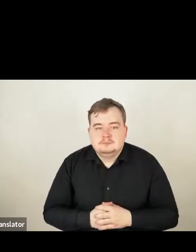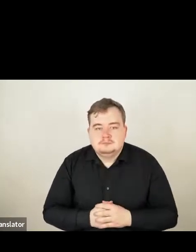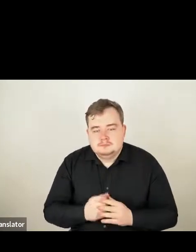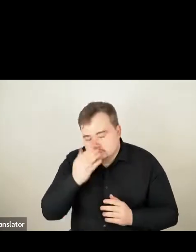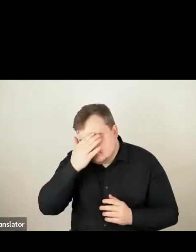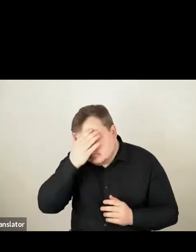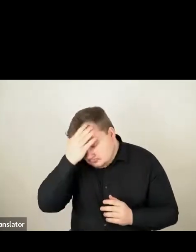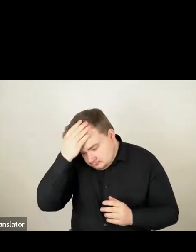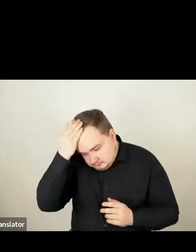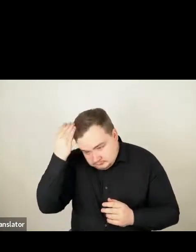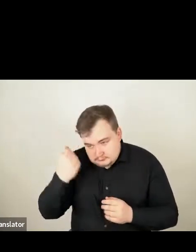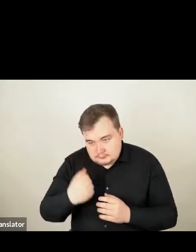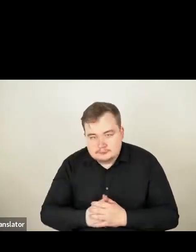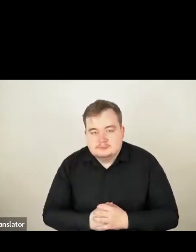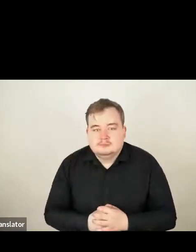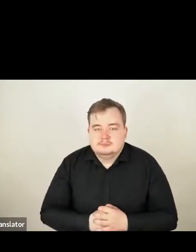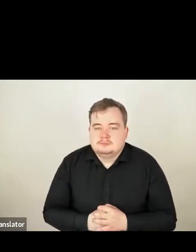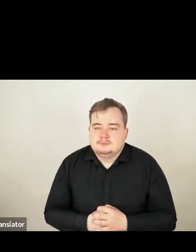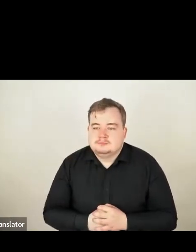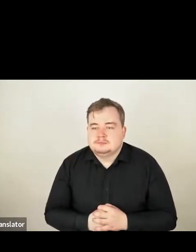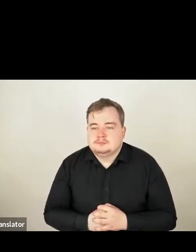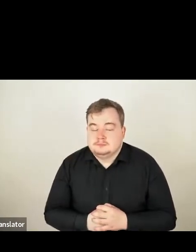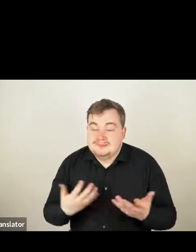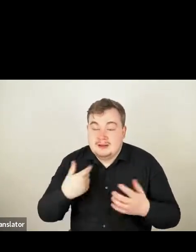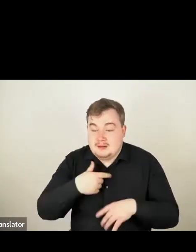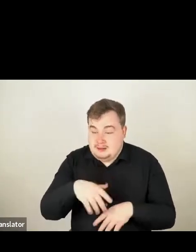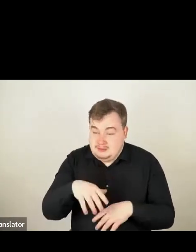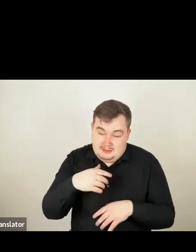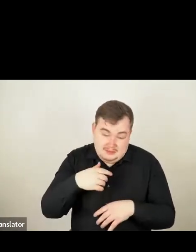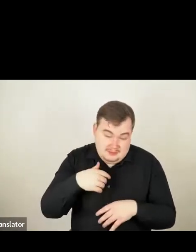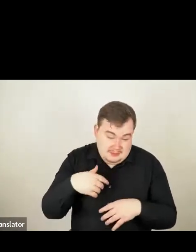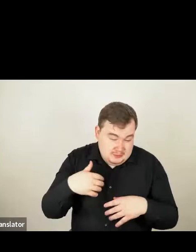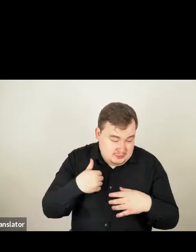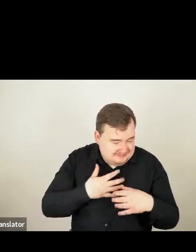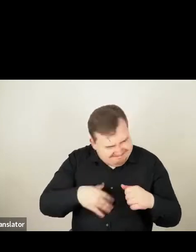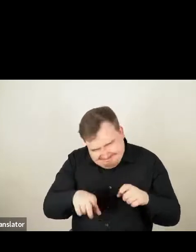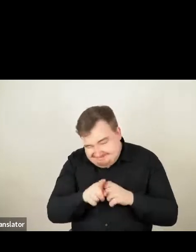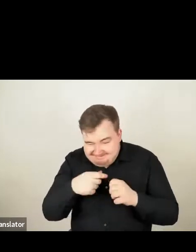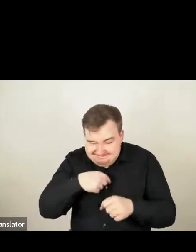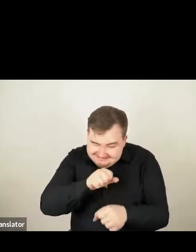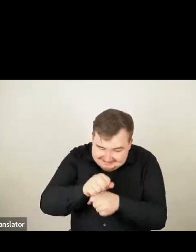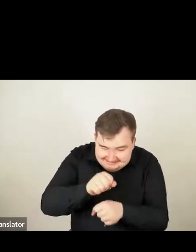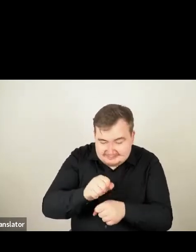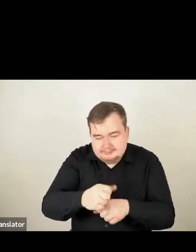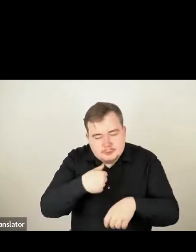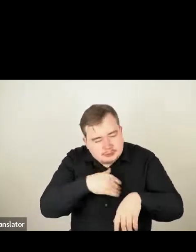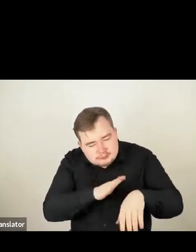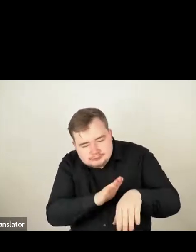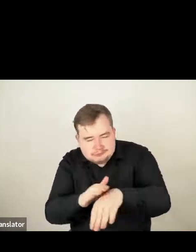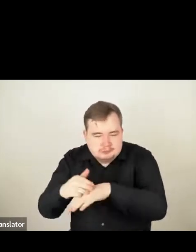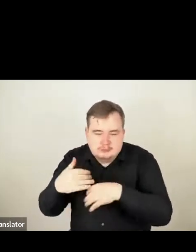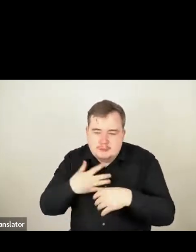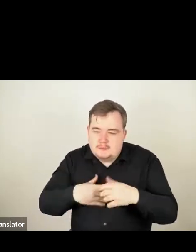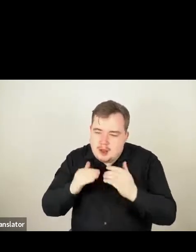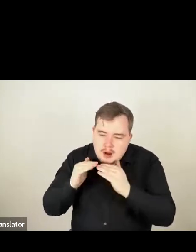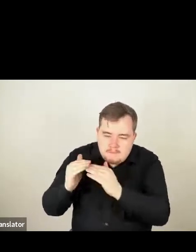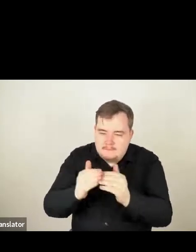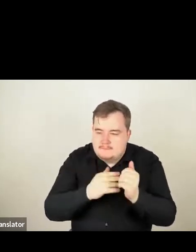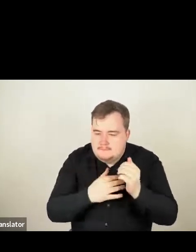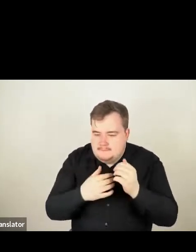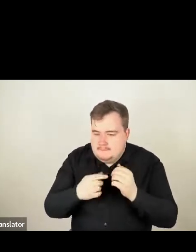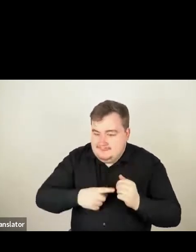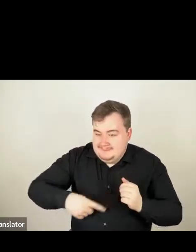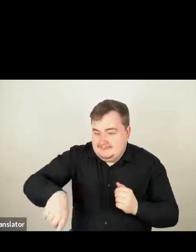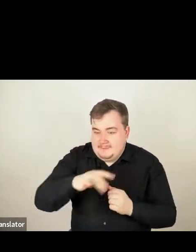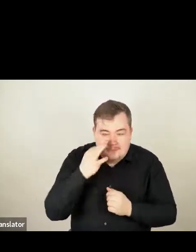of all the society, because half of the society is women, half of the society is men. That's